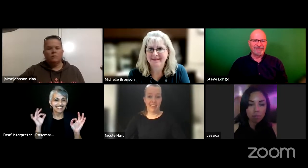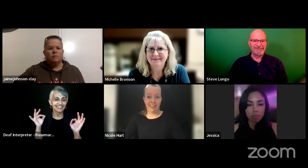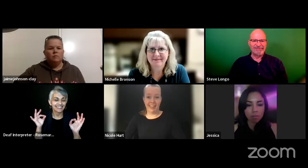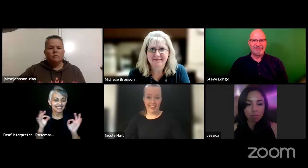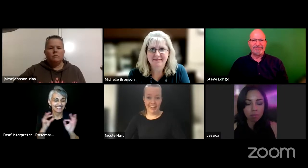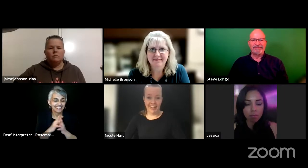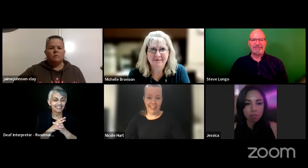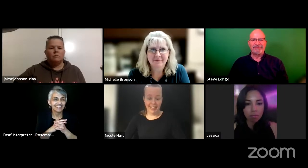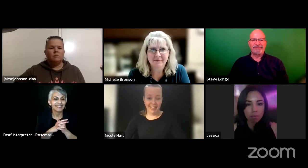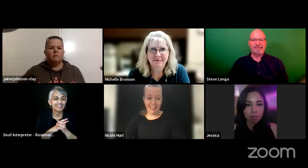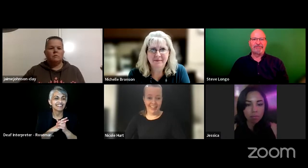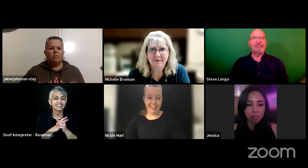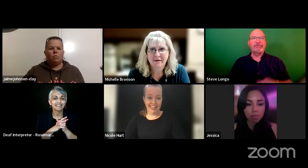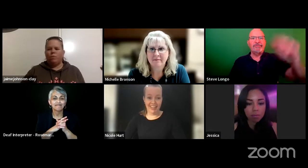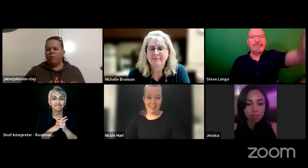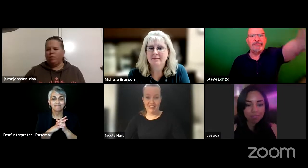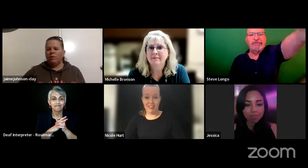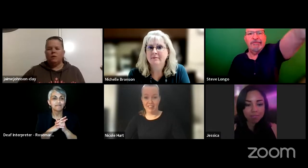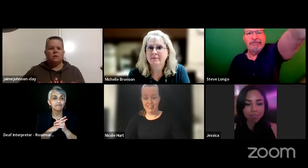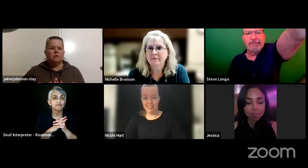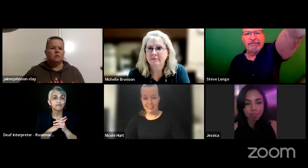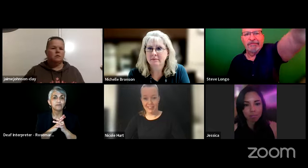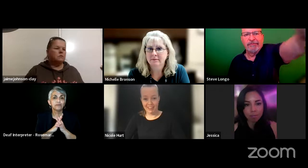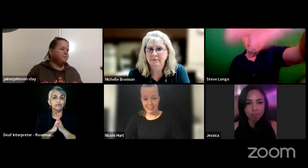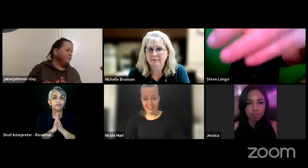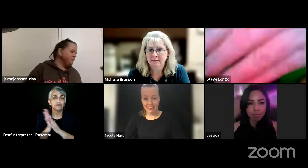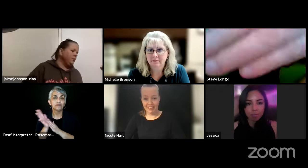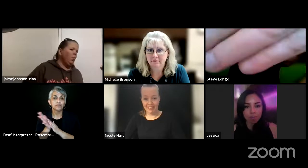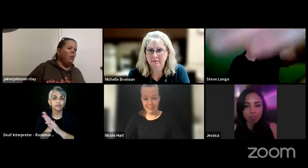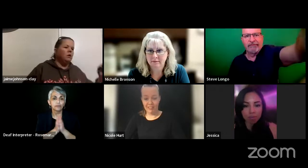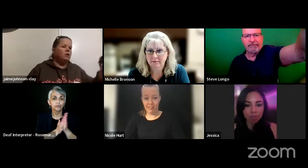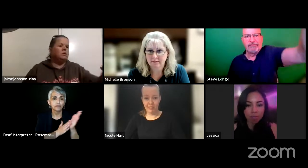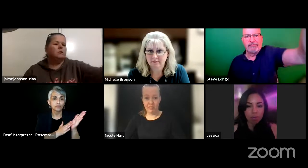And our interim secretary made note of that. Thank you, Nicole.